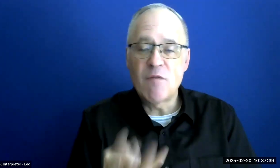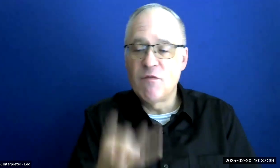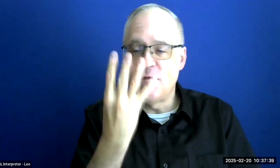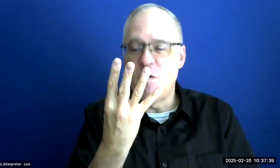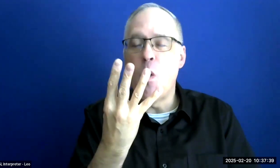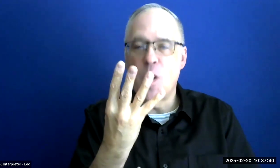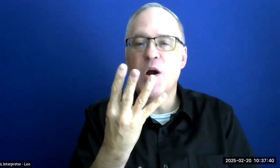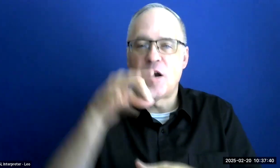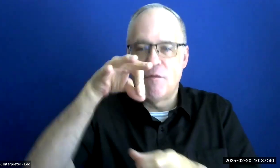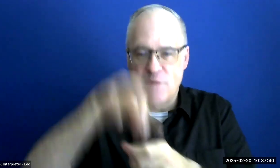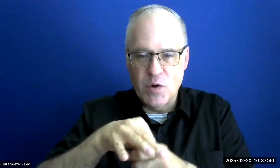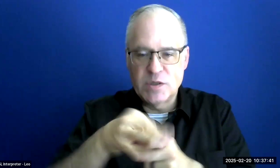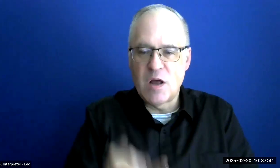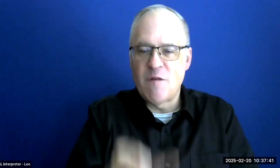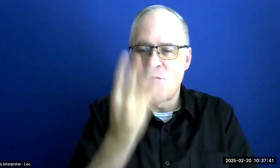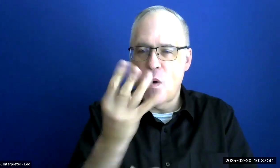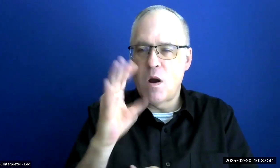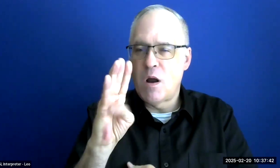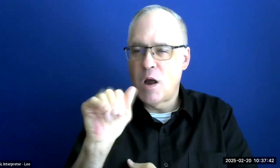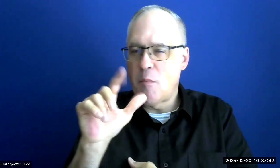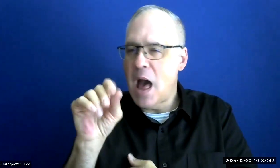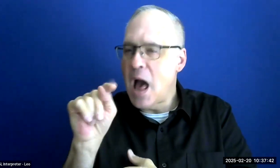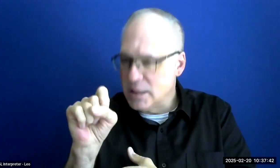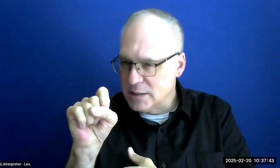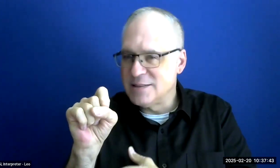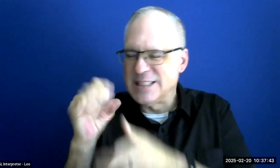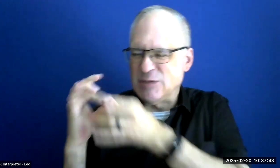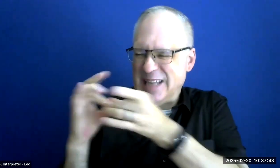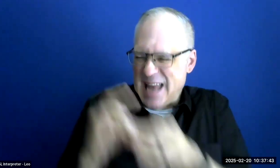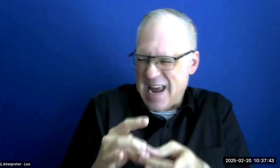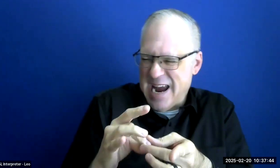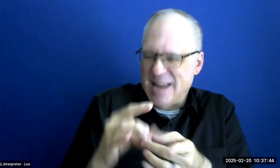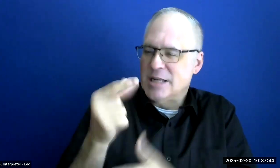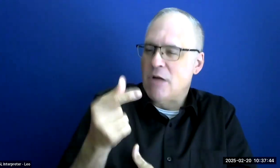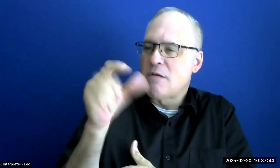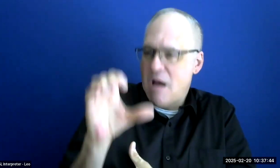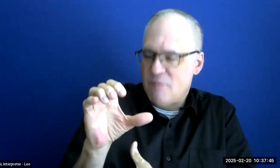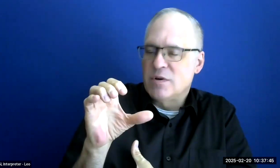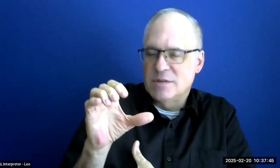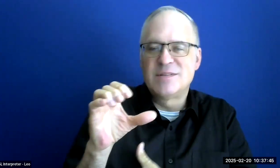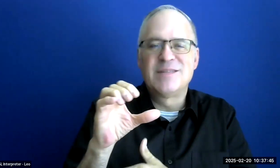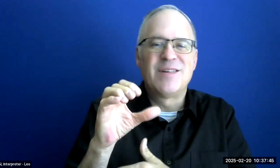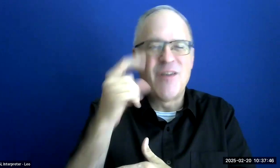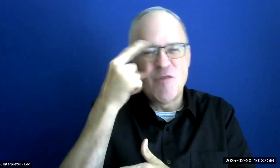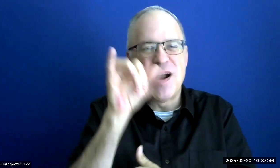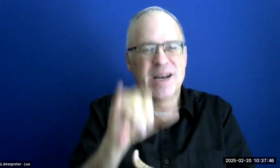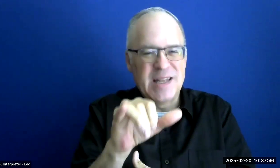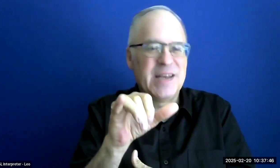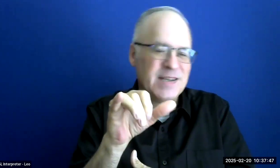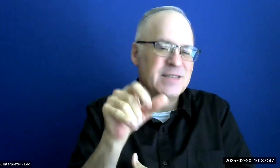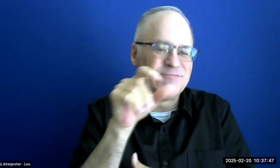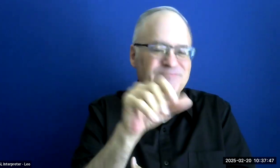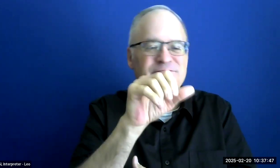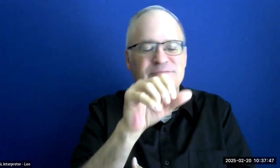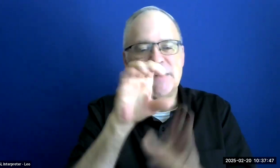4 separate ballots related to the decisions of General Conference and the constitutional amendments that must be